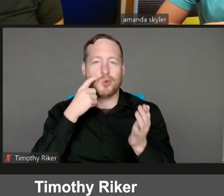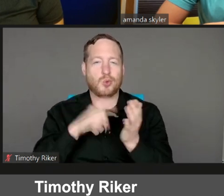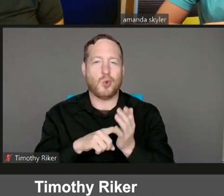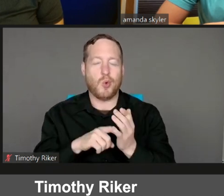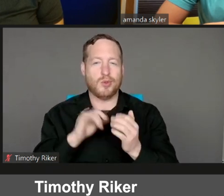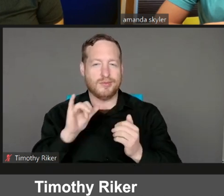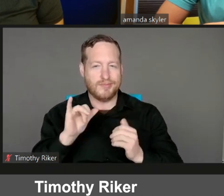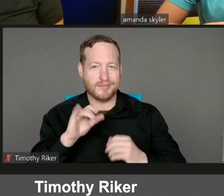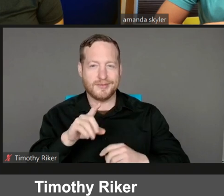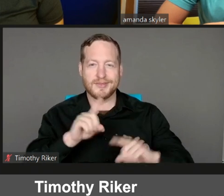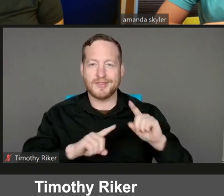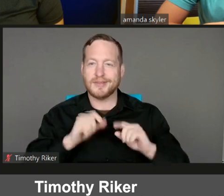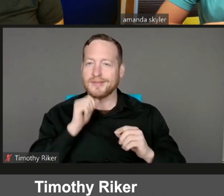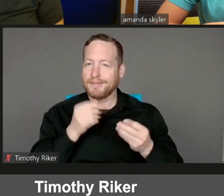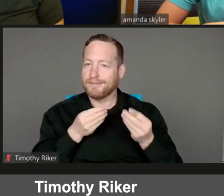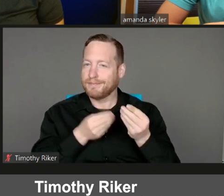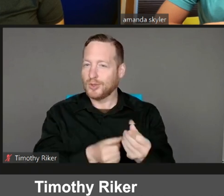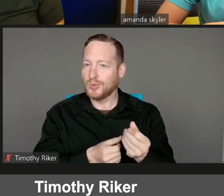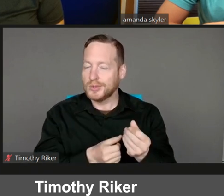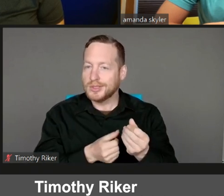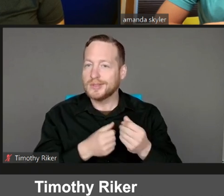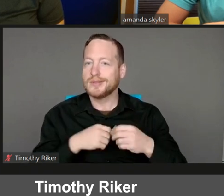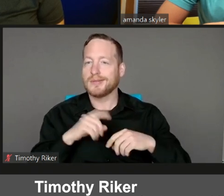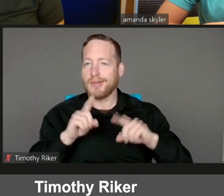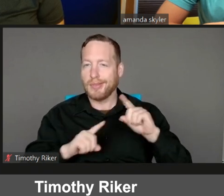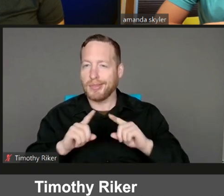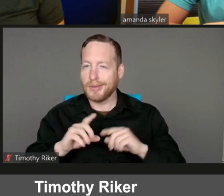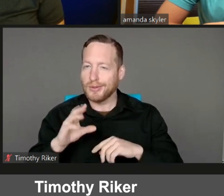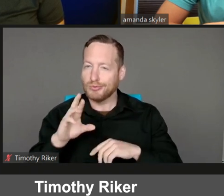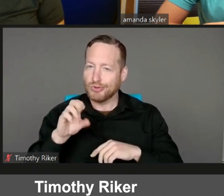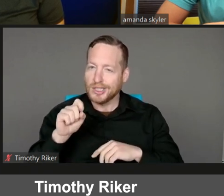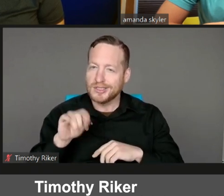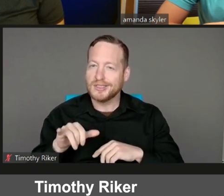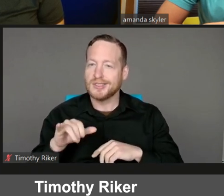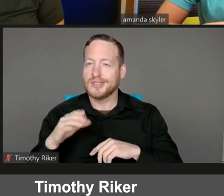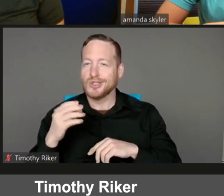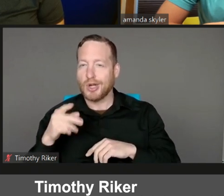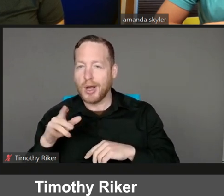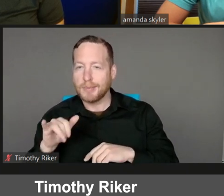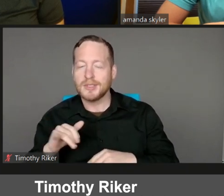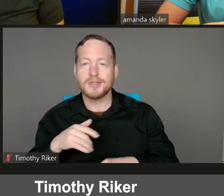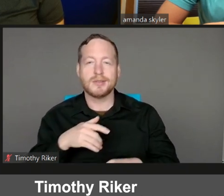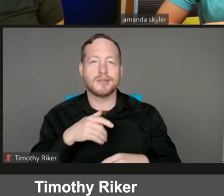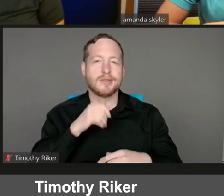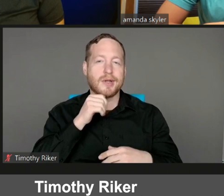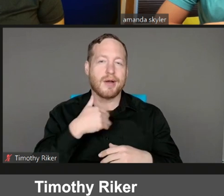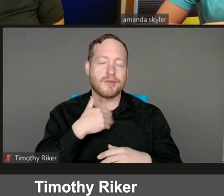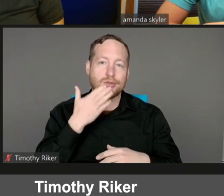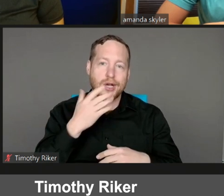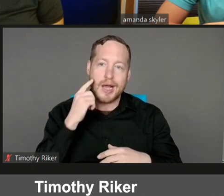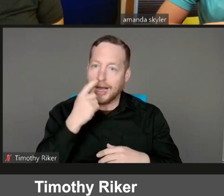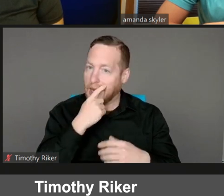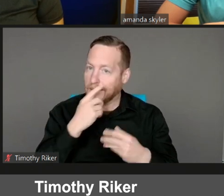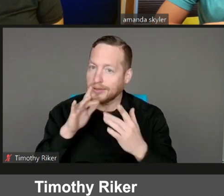would require it it's it sticks out like a sore thumb right away to those who are familiar with it right